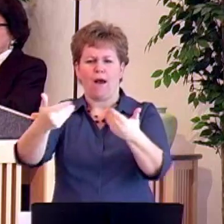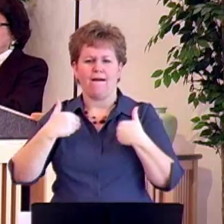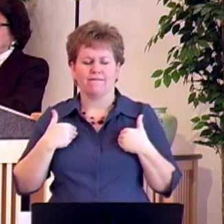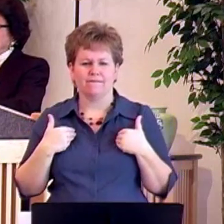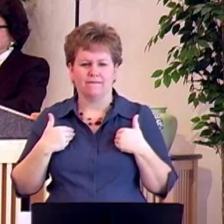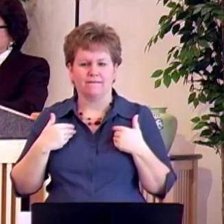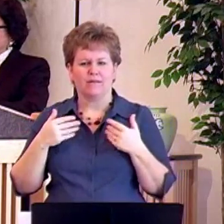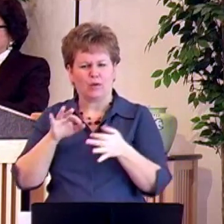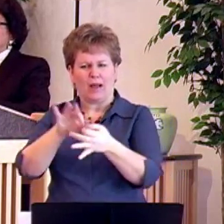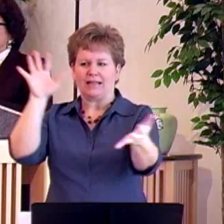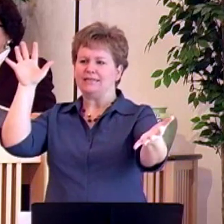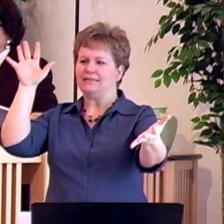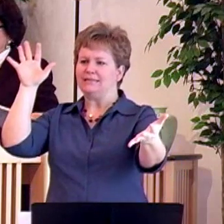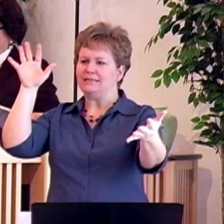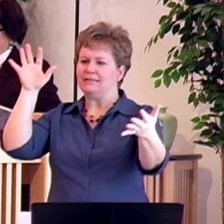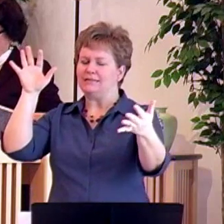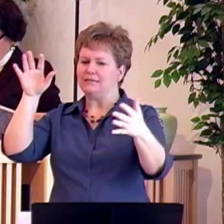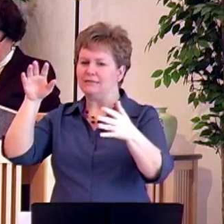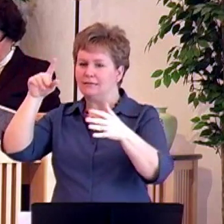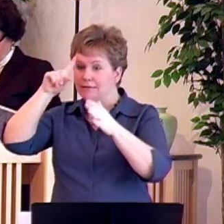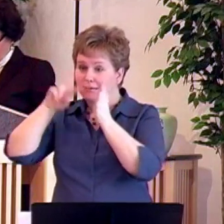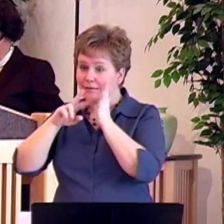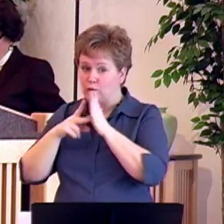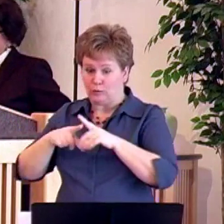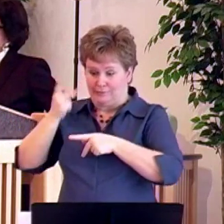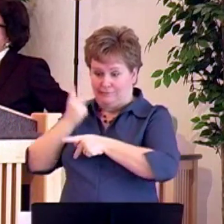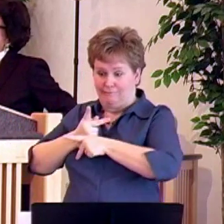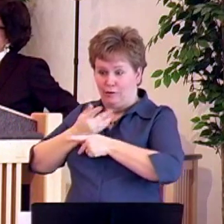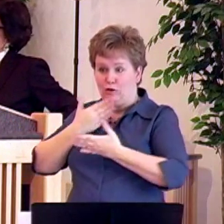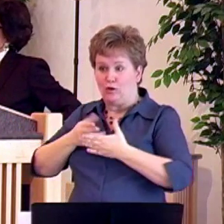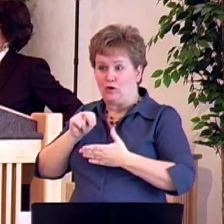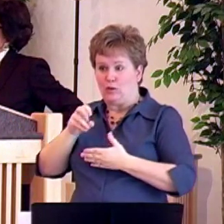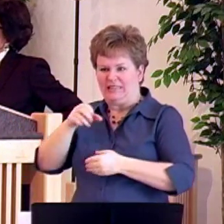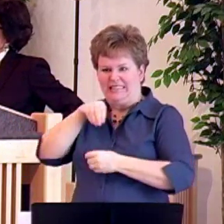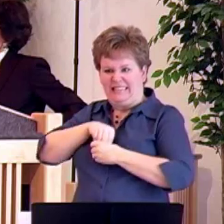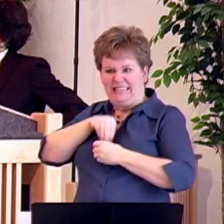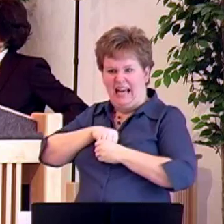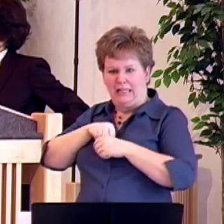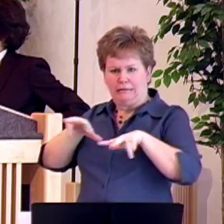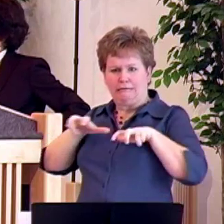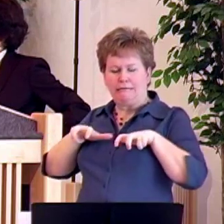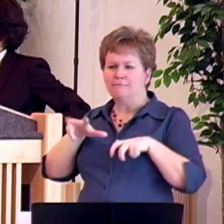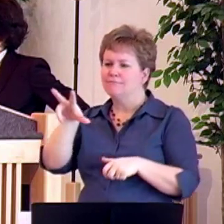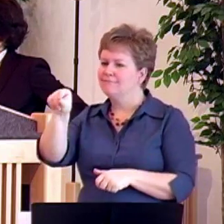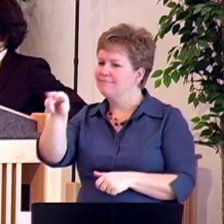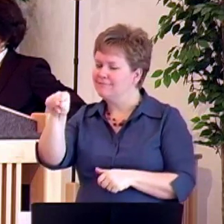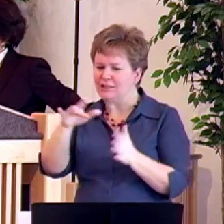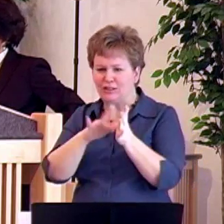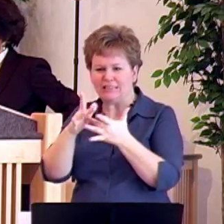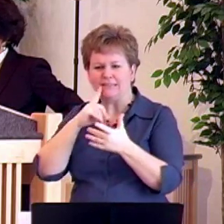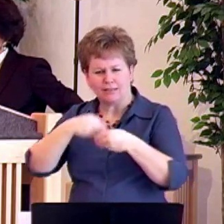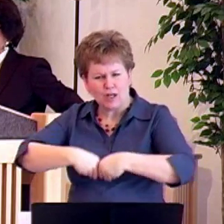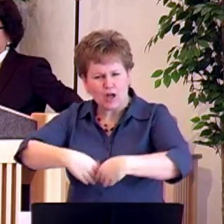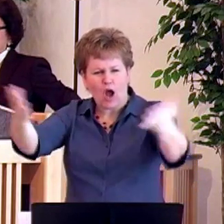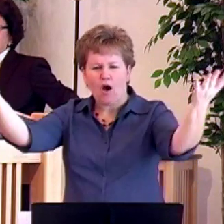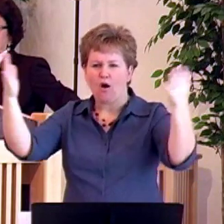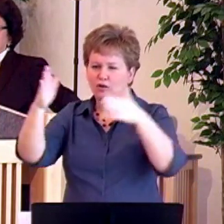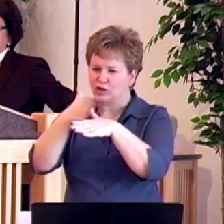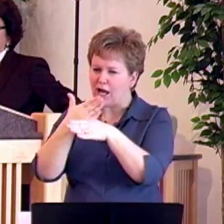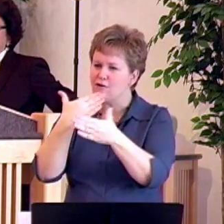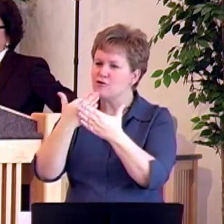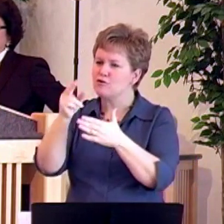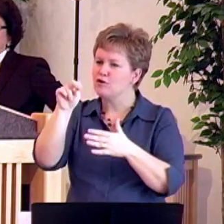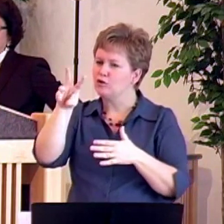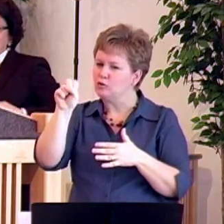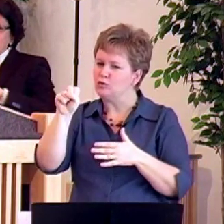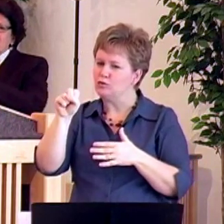But we are released to share that good news. Jesus calls all who know him and love him to be part